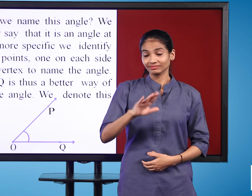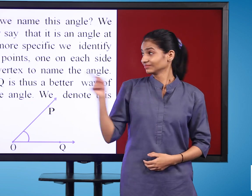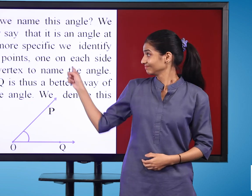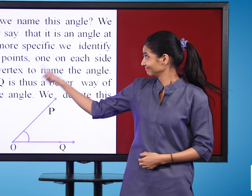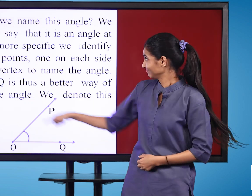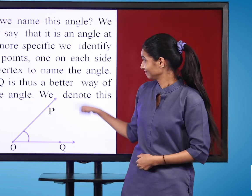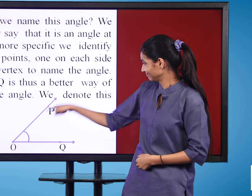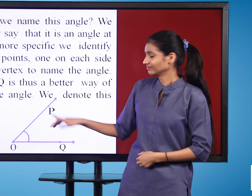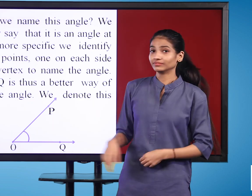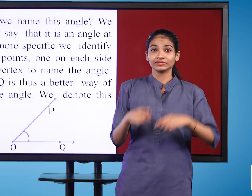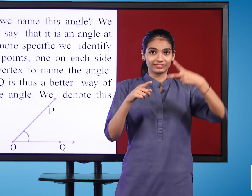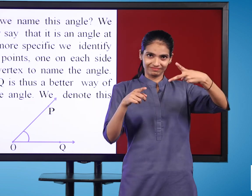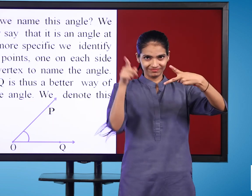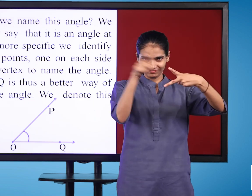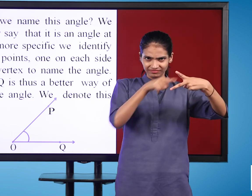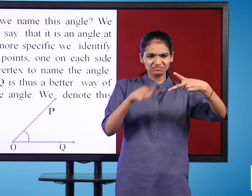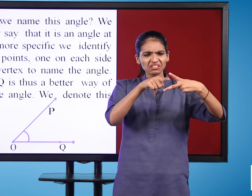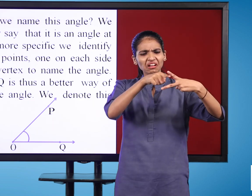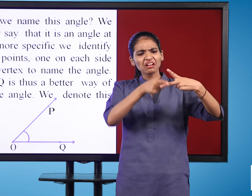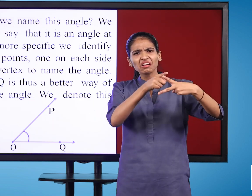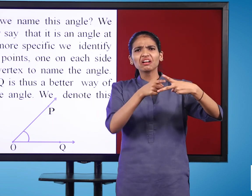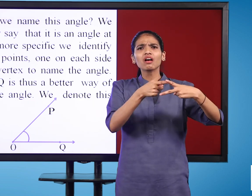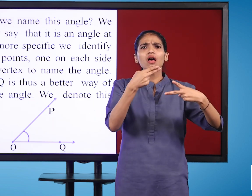How can we name this angle?